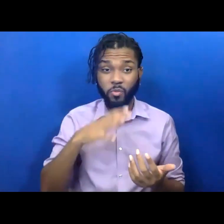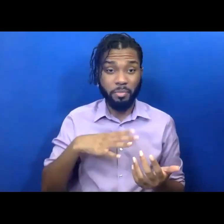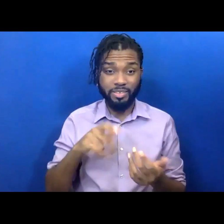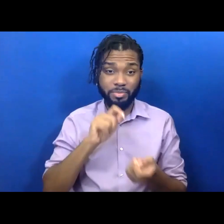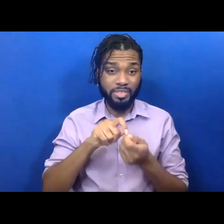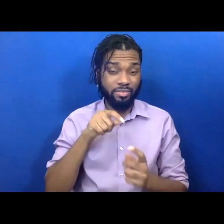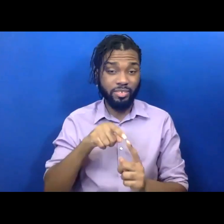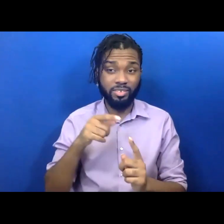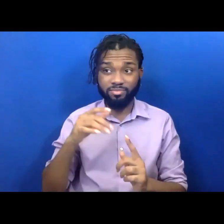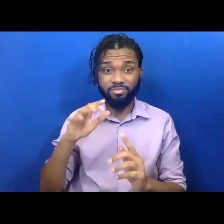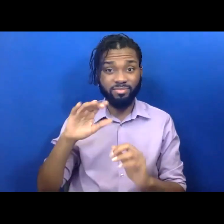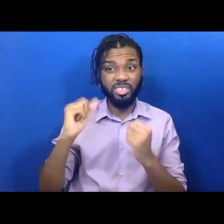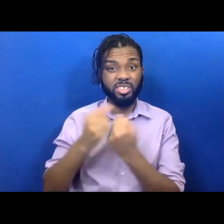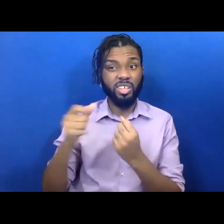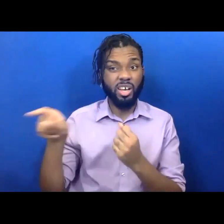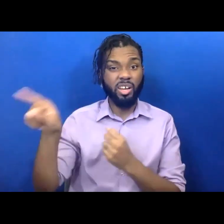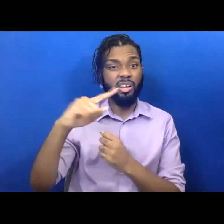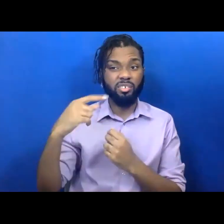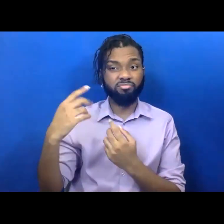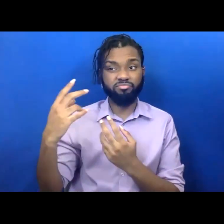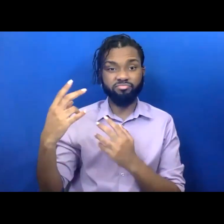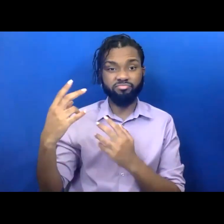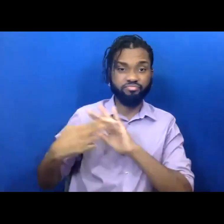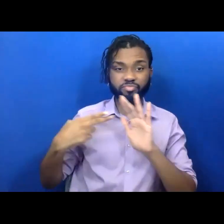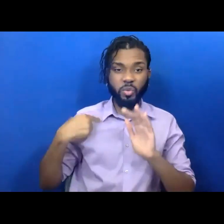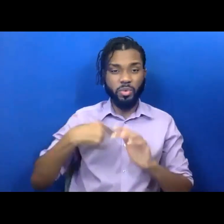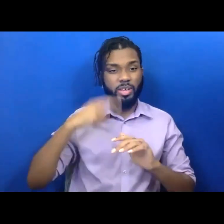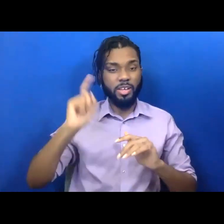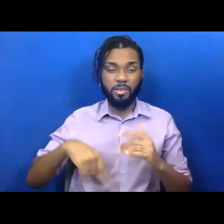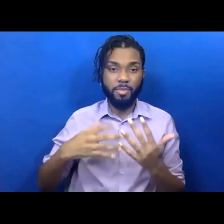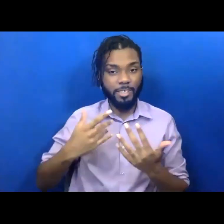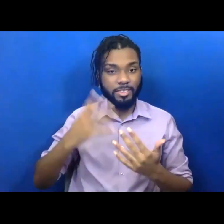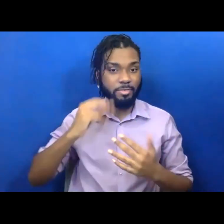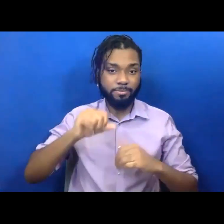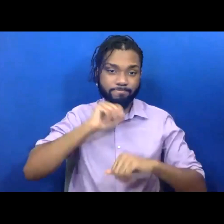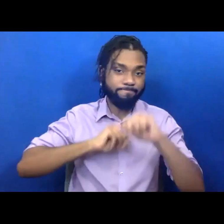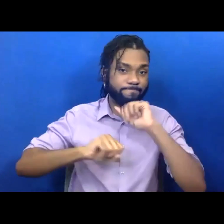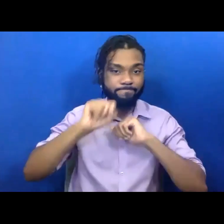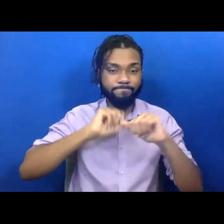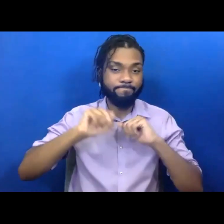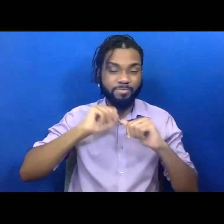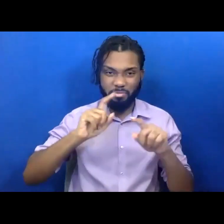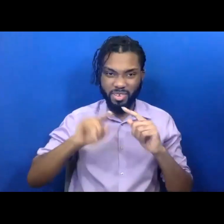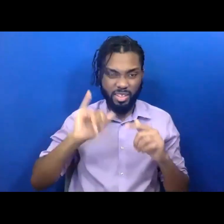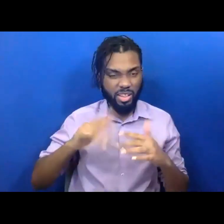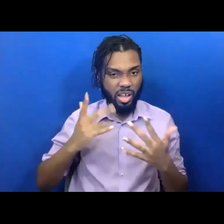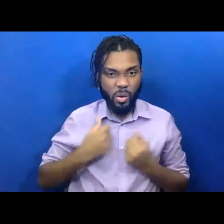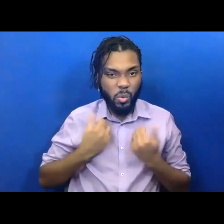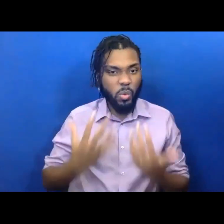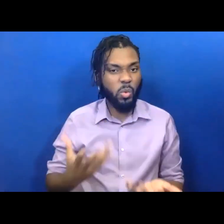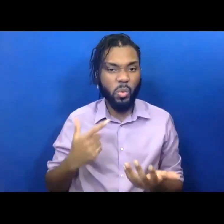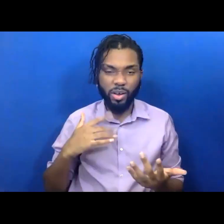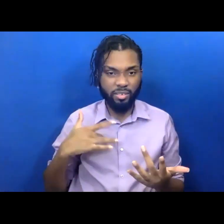socialized to take the fire. It's part of the culture, but it's getting old, it's getting tired, it wears on the body, it wears on the